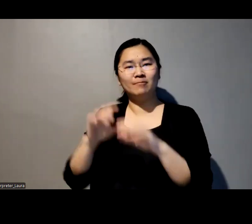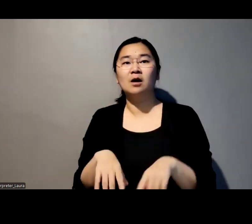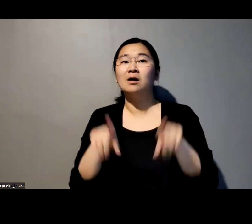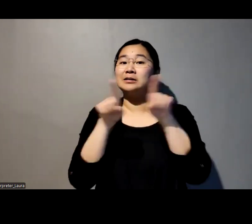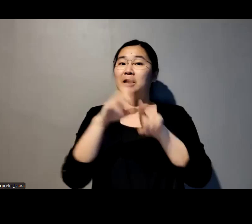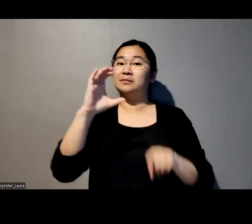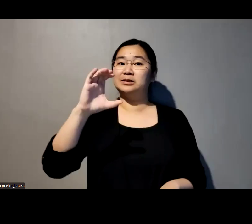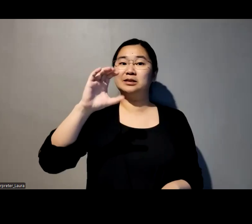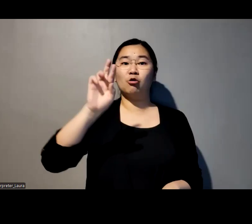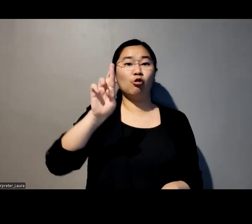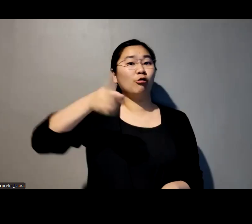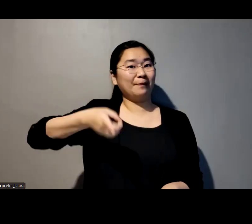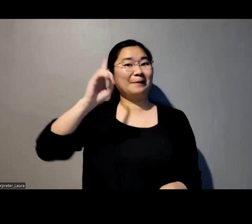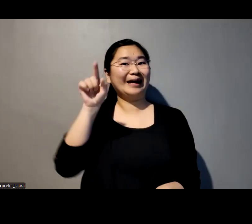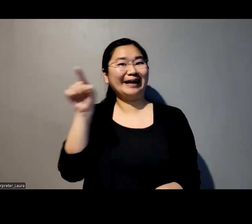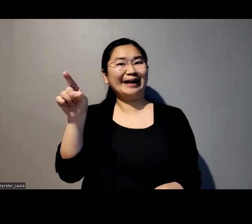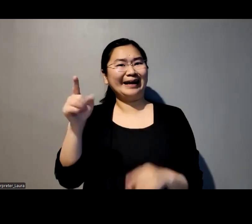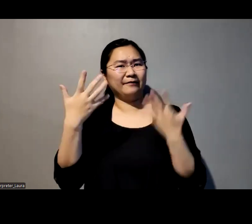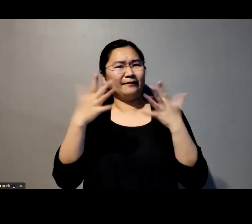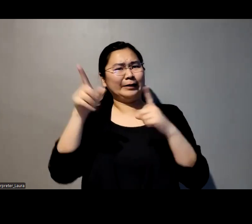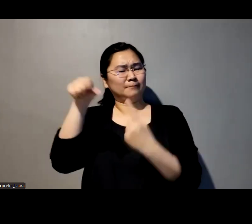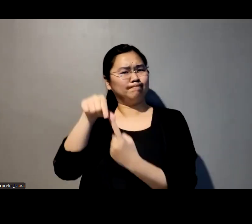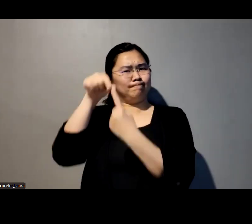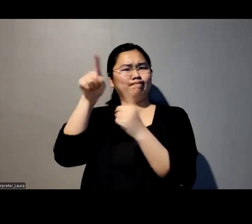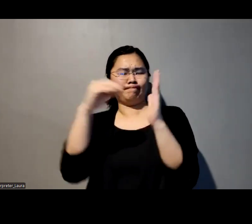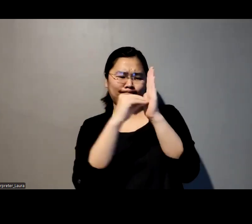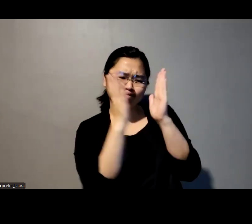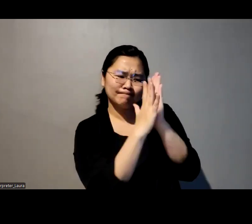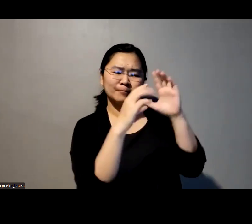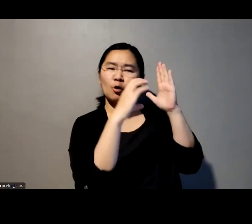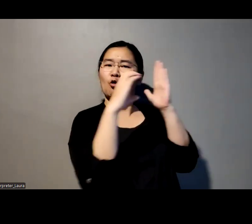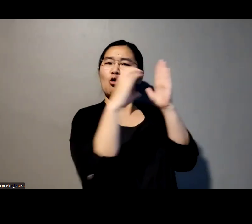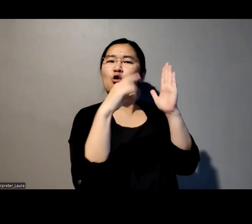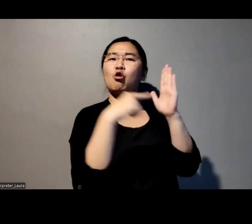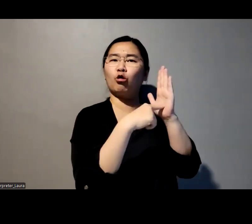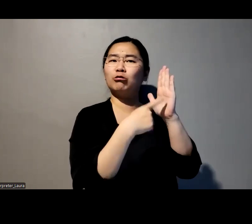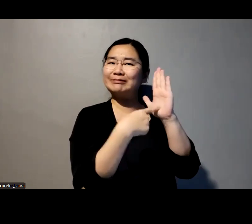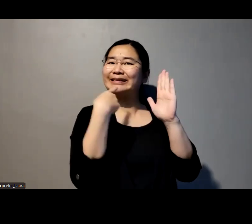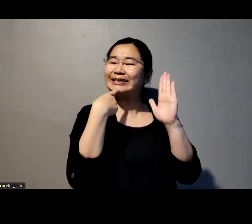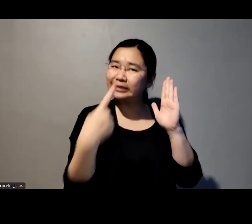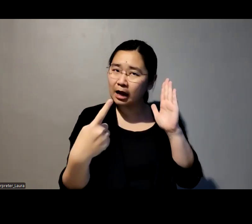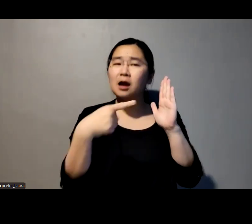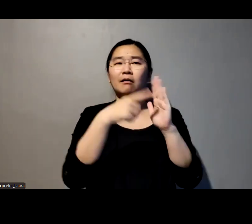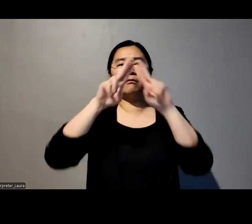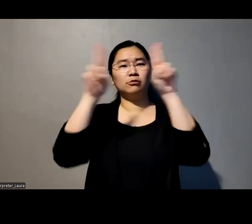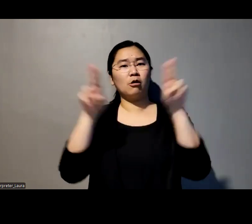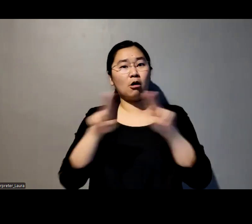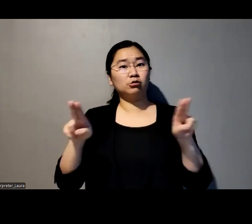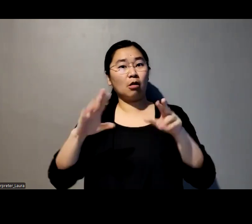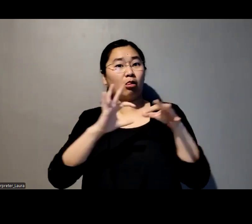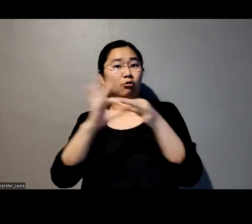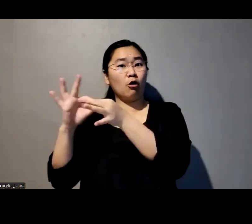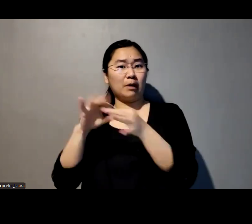at the CRPD committee guidelines, the guidelines which were developed by the Committee on the Rights of Persons with